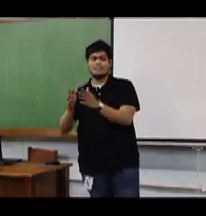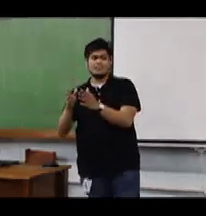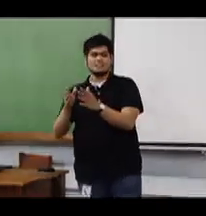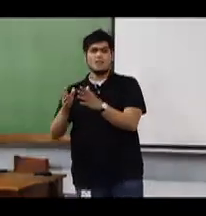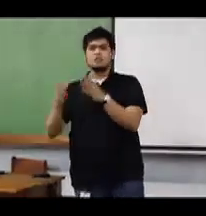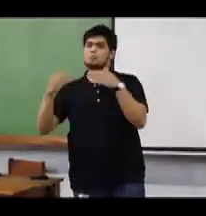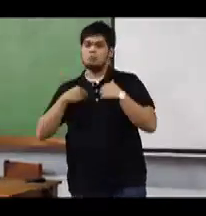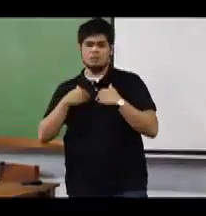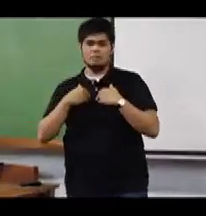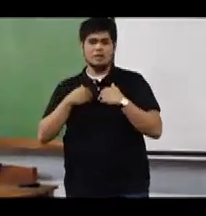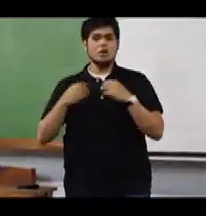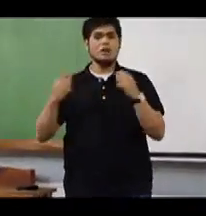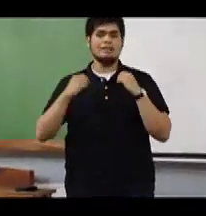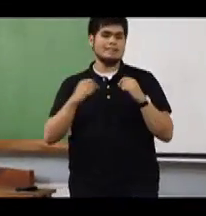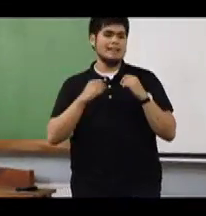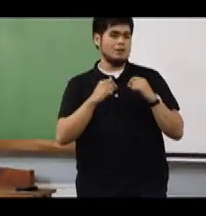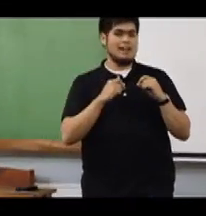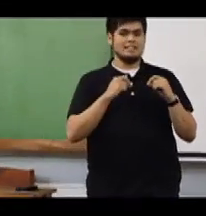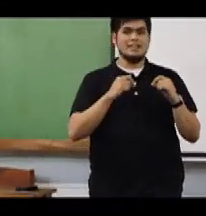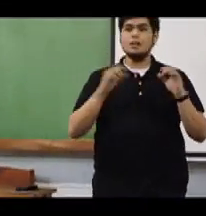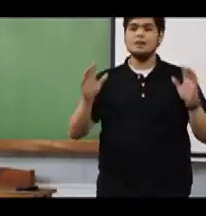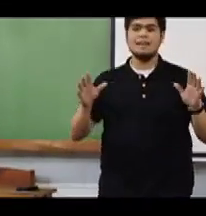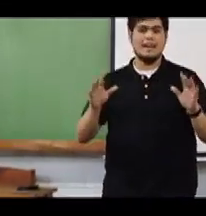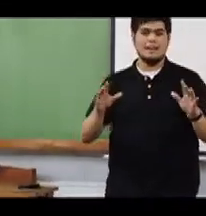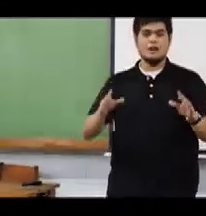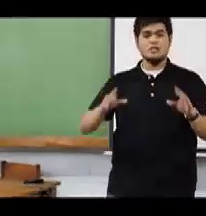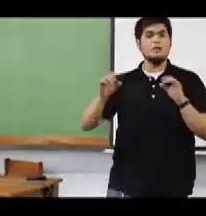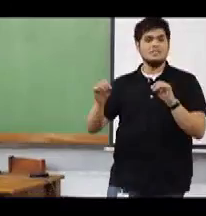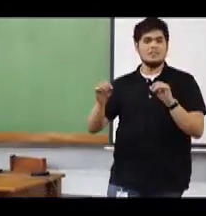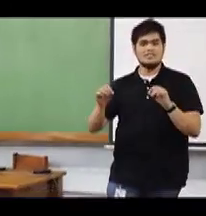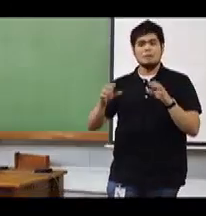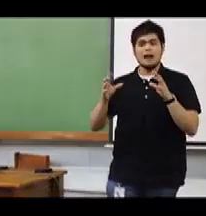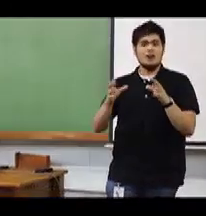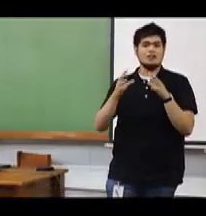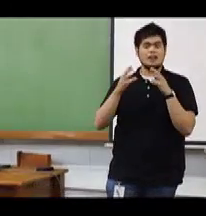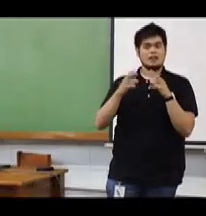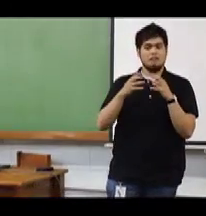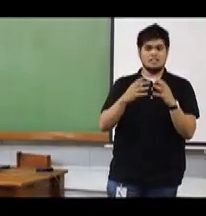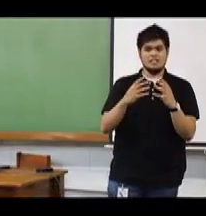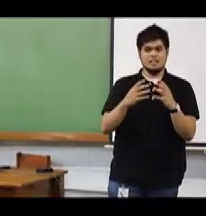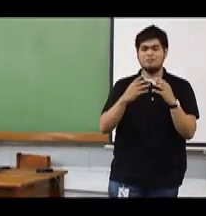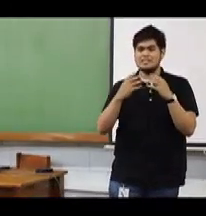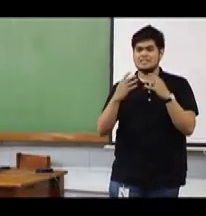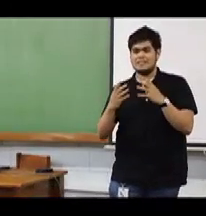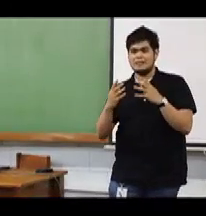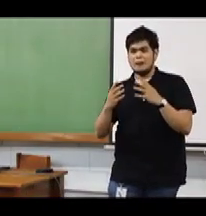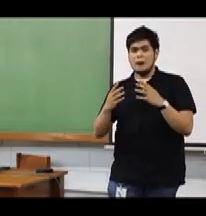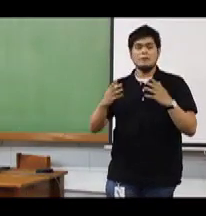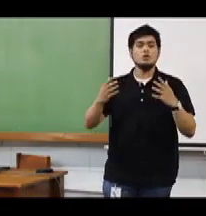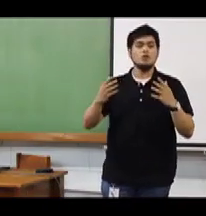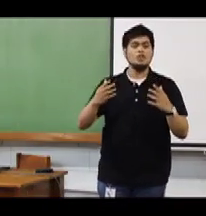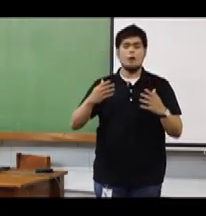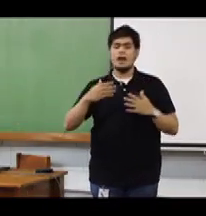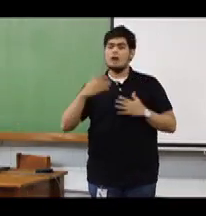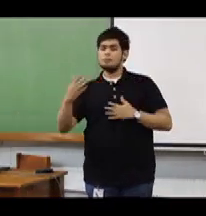trust, you'll be with me. Connected tayo, guys. Ganun ang mangyayari. So with trust, magkakaroon tayo ng efficiency. Pero siguro, now, I have to prove